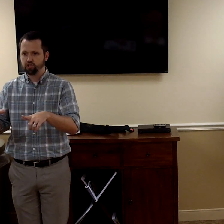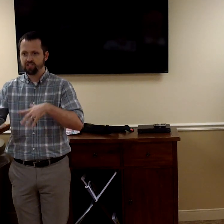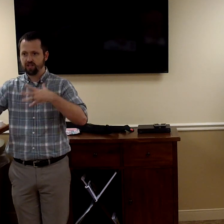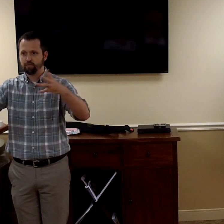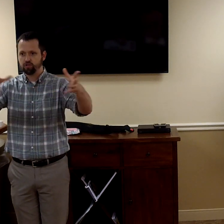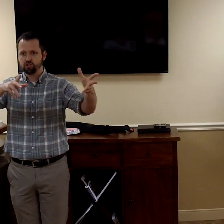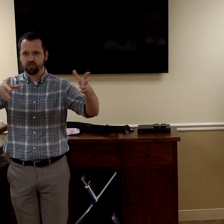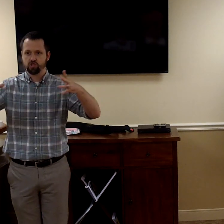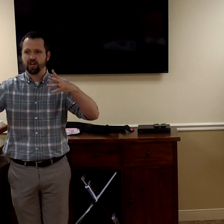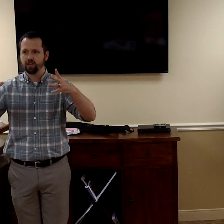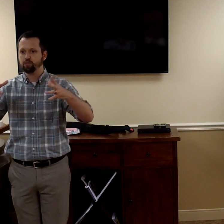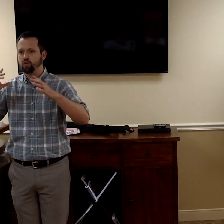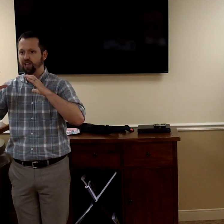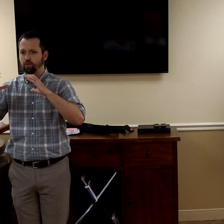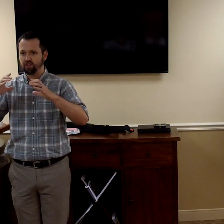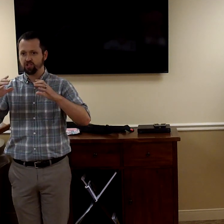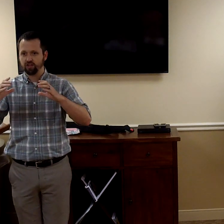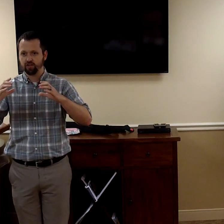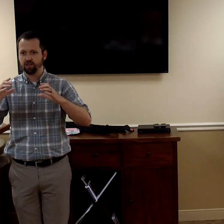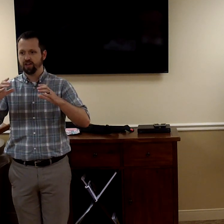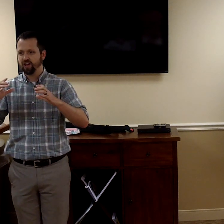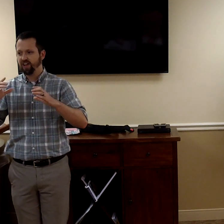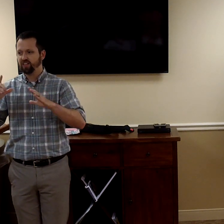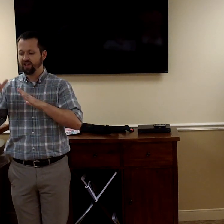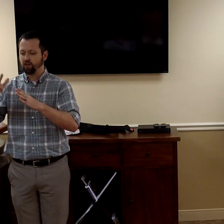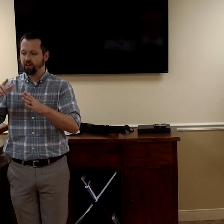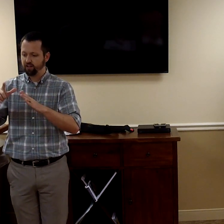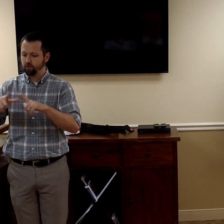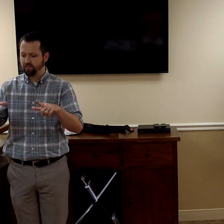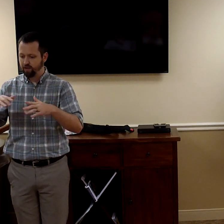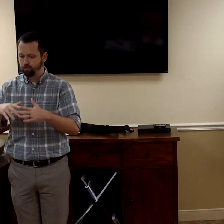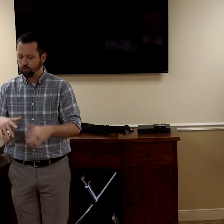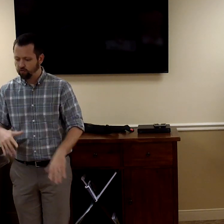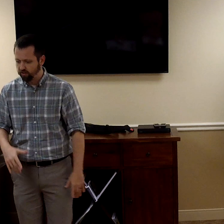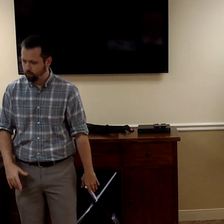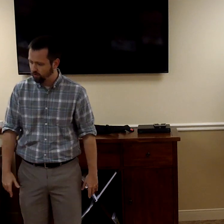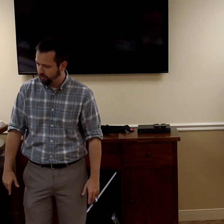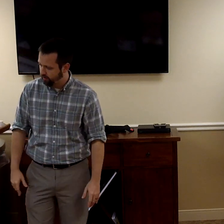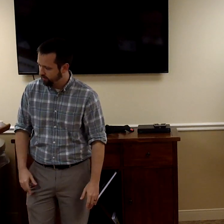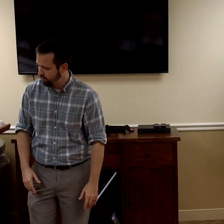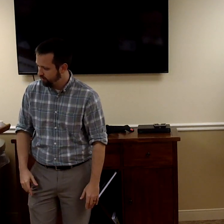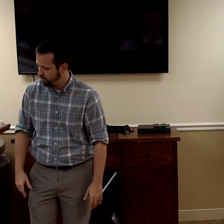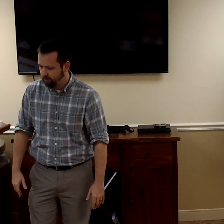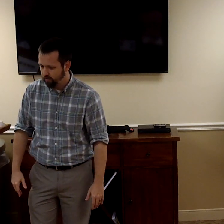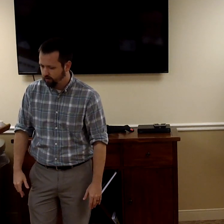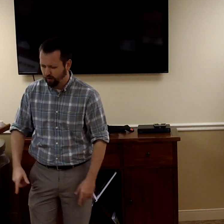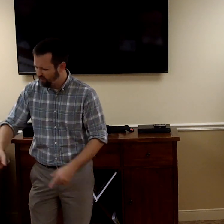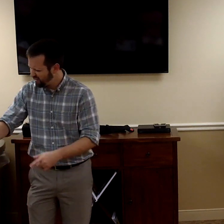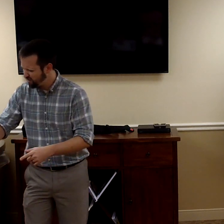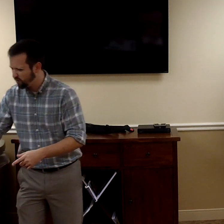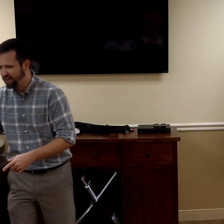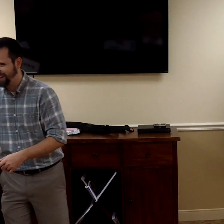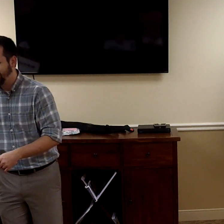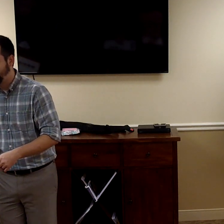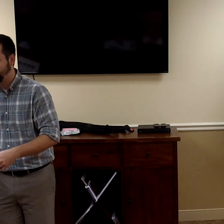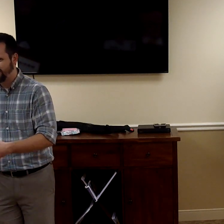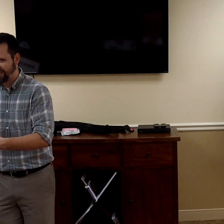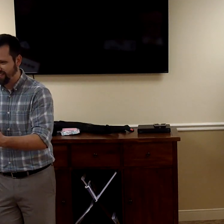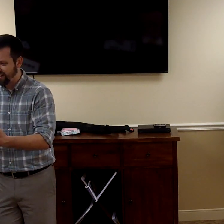just trying to communicate with each other. And later on, linguists came through and were like, "Wait, what are they doing?" And then started studying